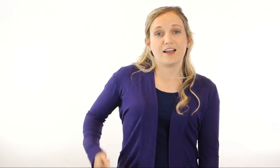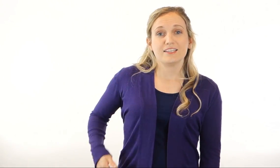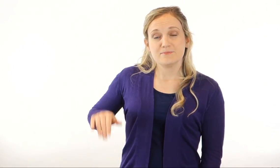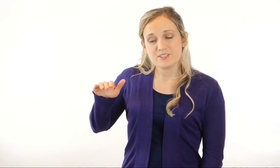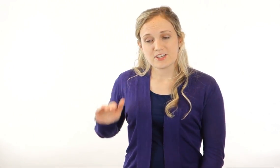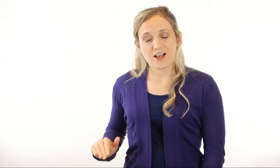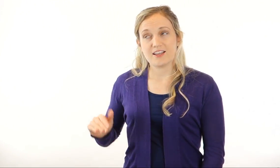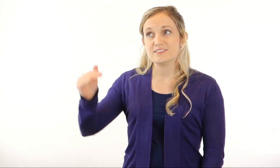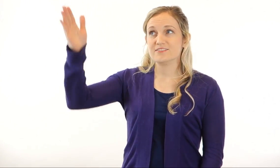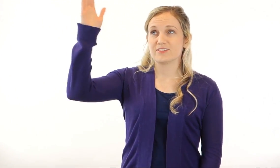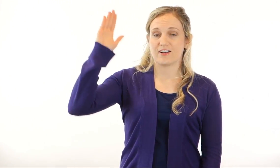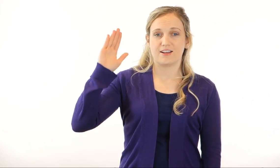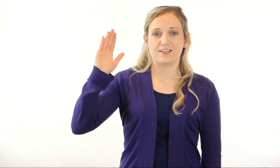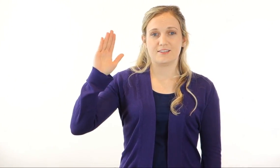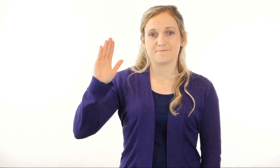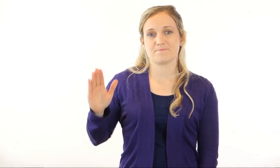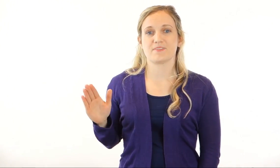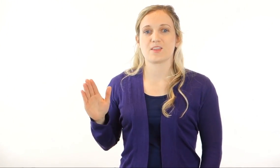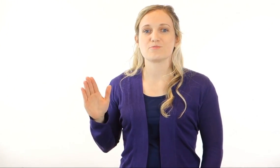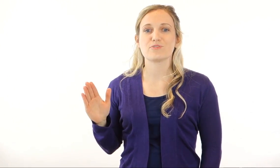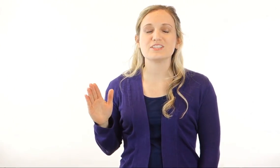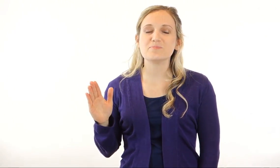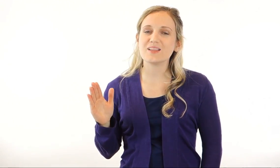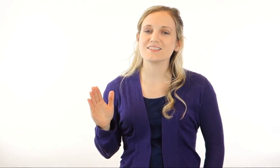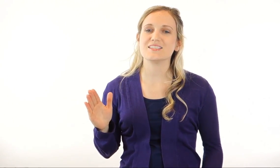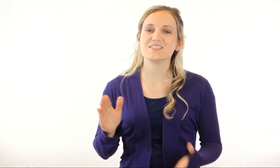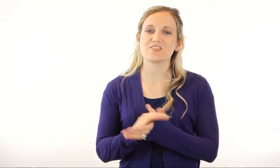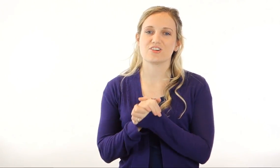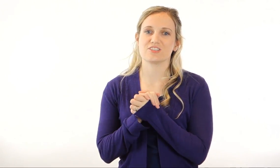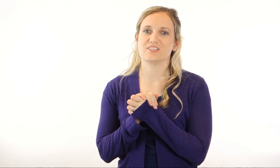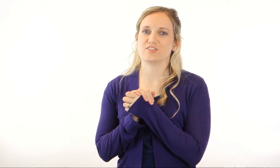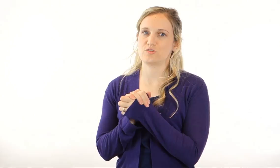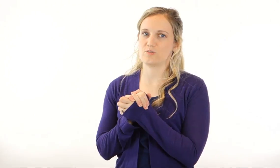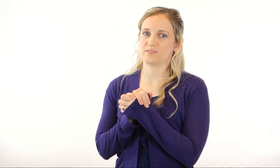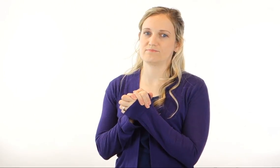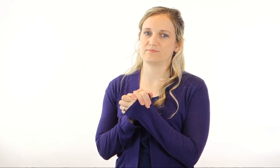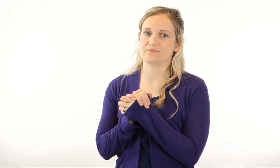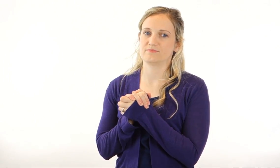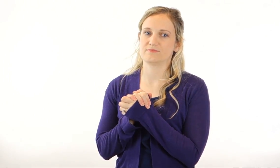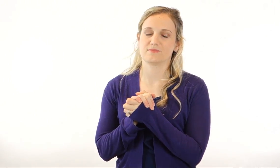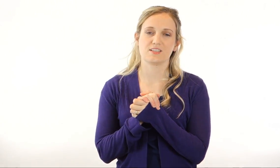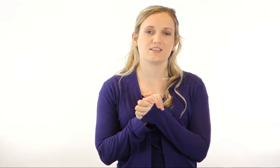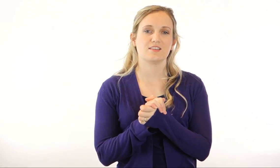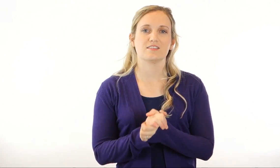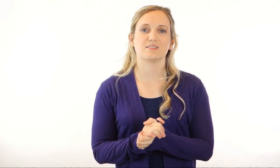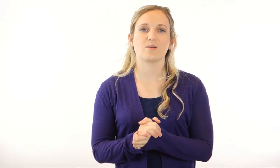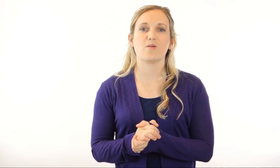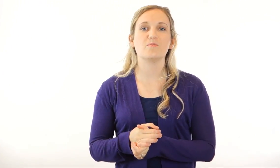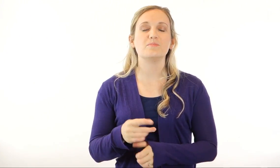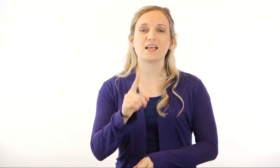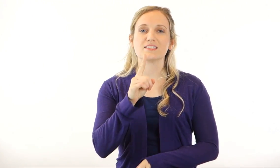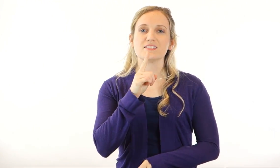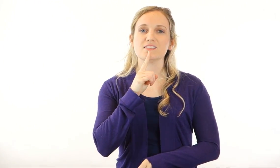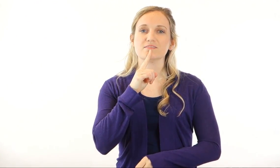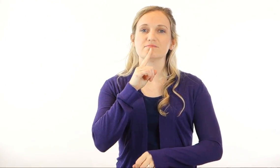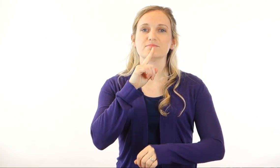I am a child of God. Rich blessings are in store. So blessing,